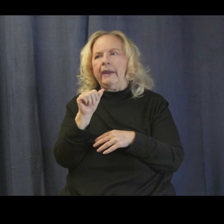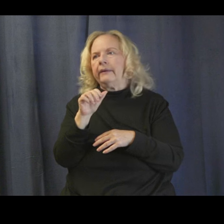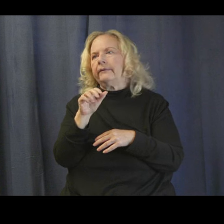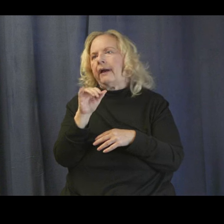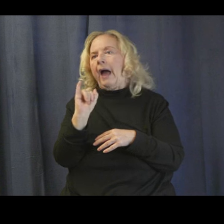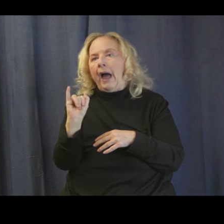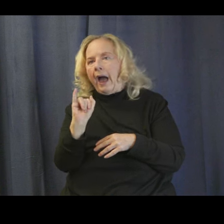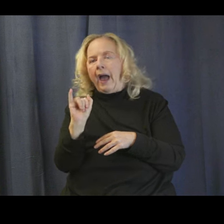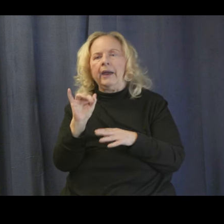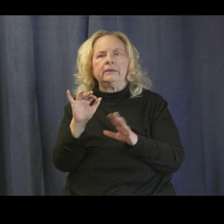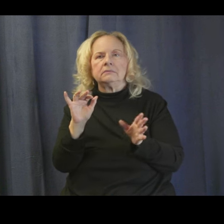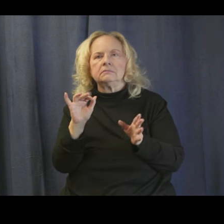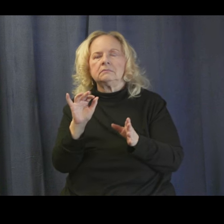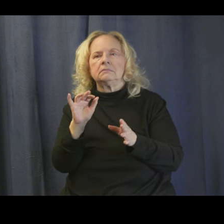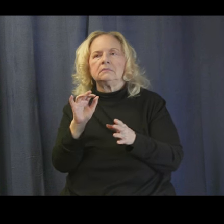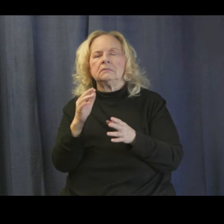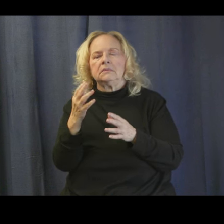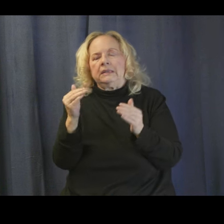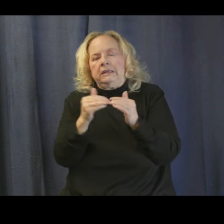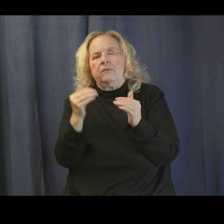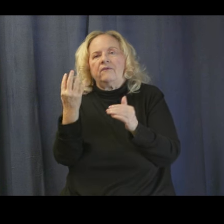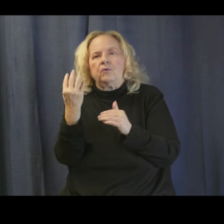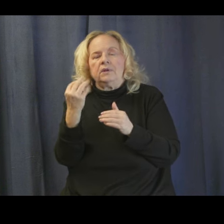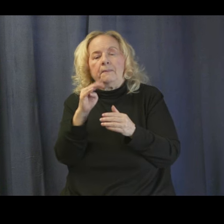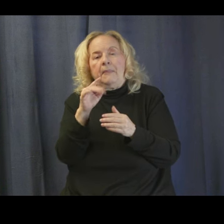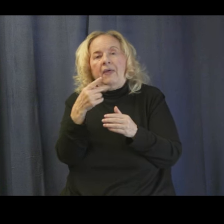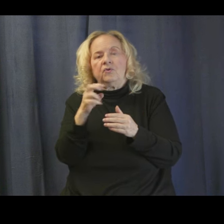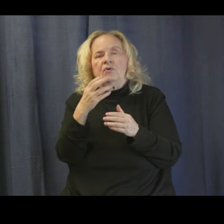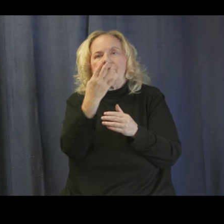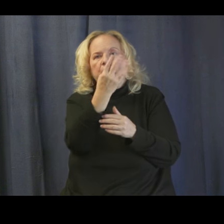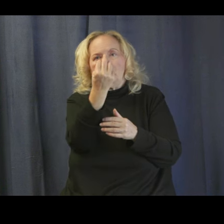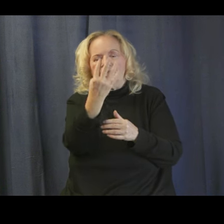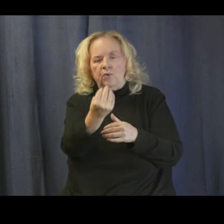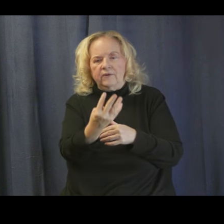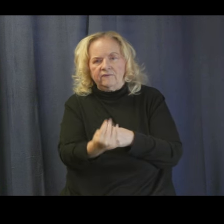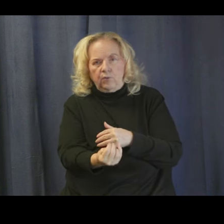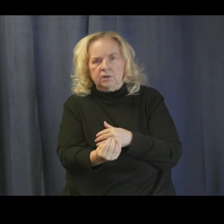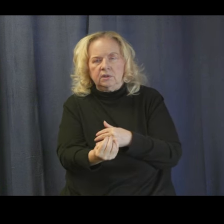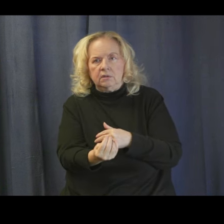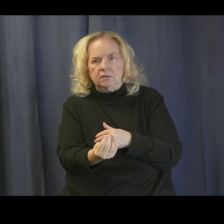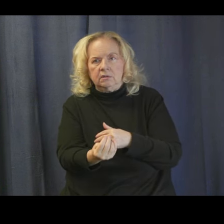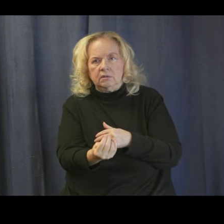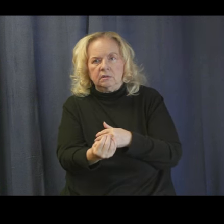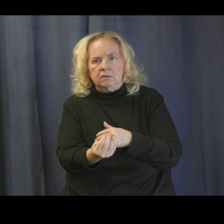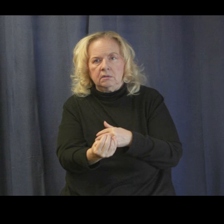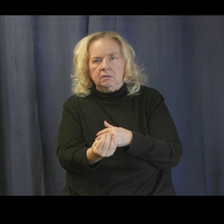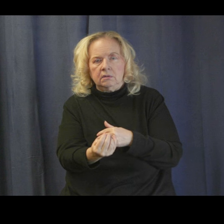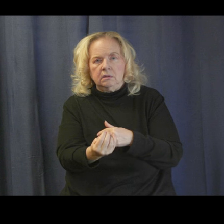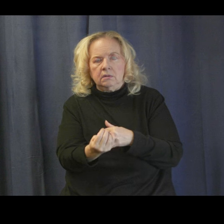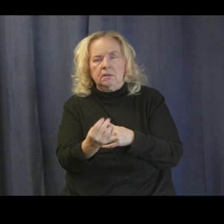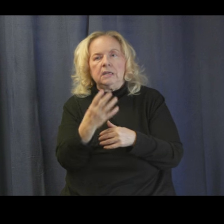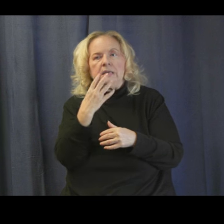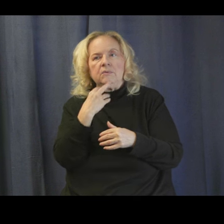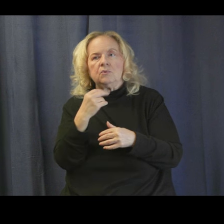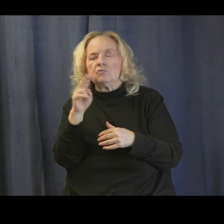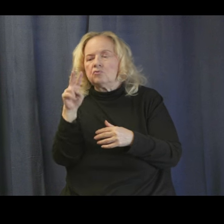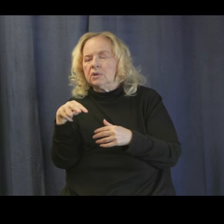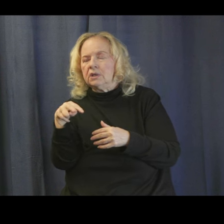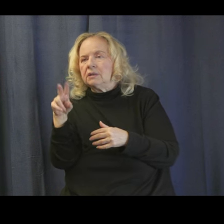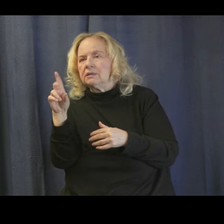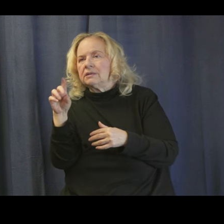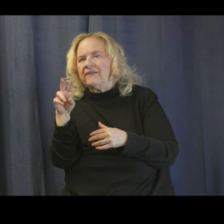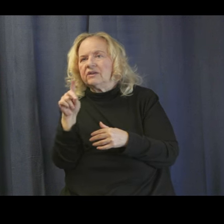equals 14. So when Matthew is saying 14, 14, 14, someone who knows Hebrew is going to read